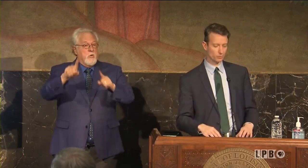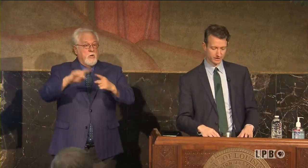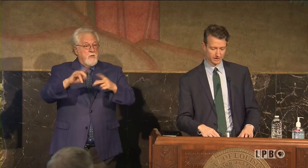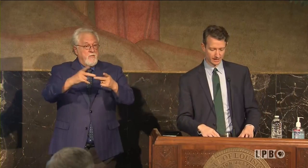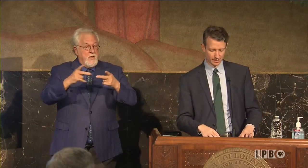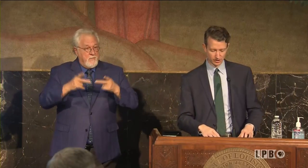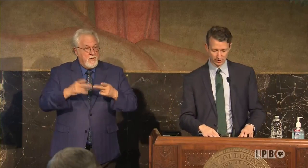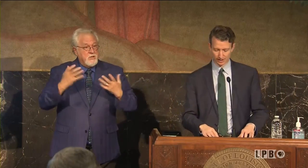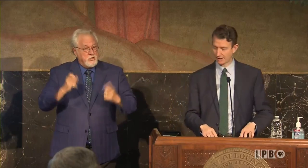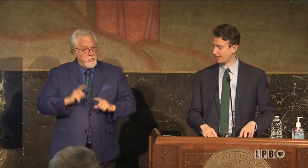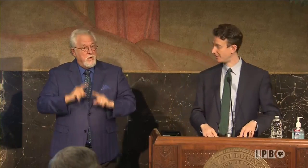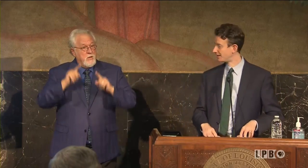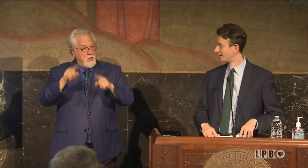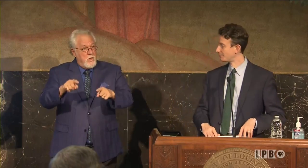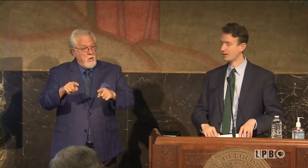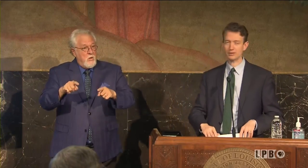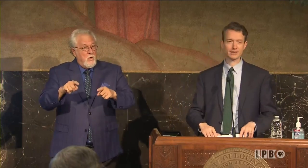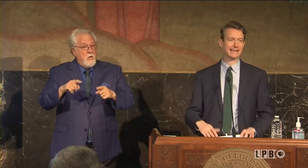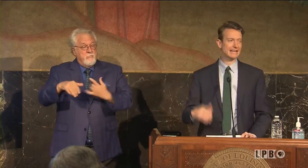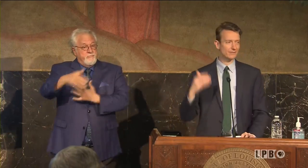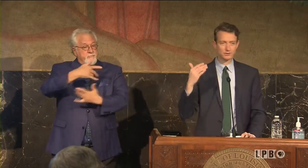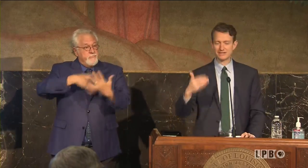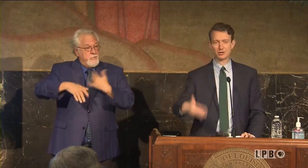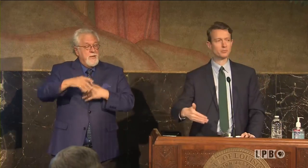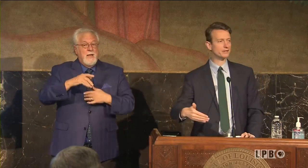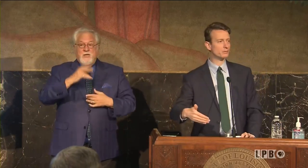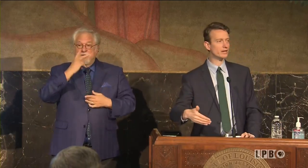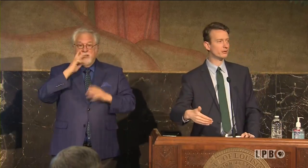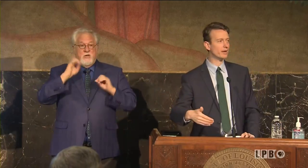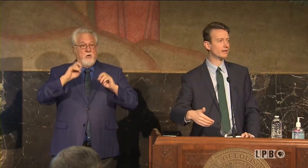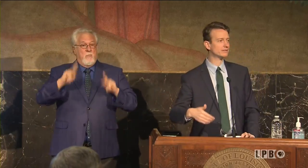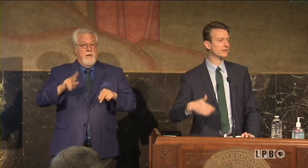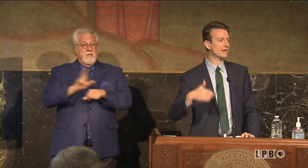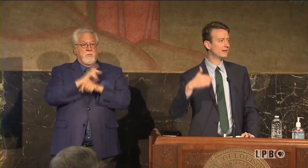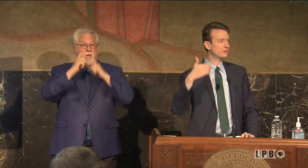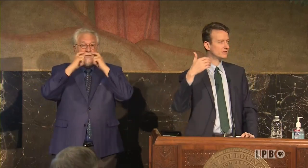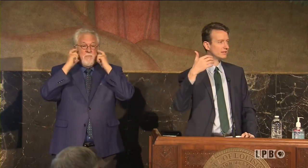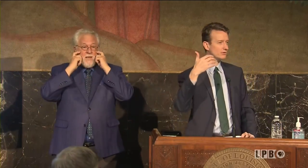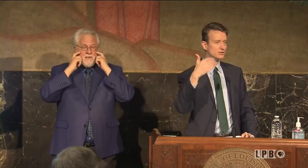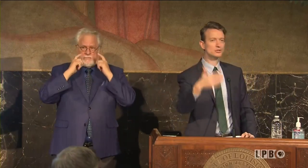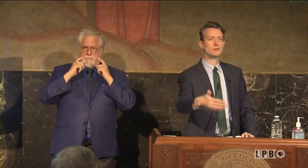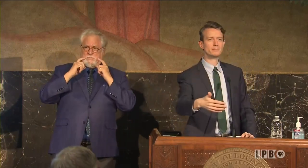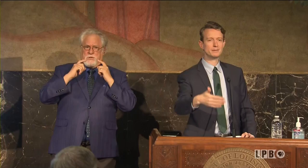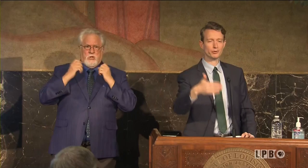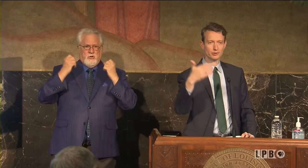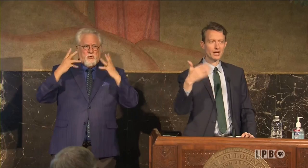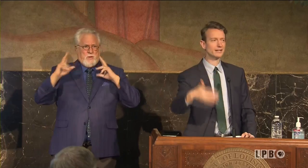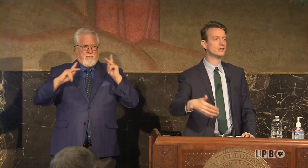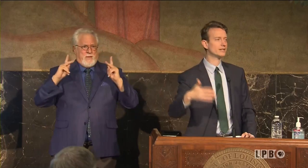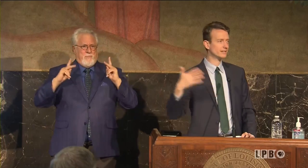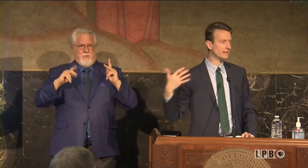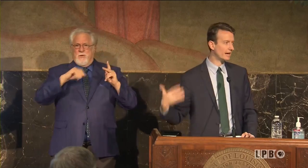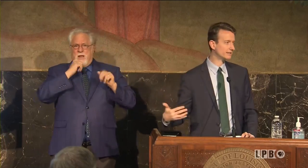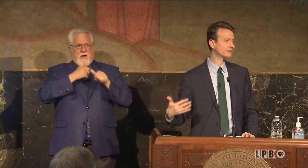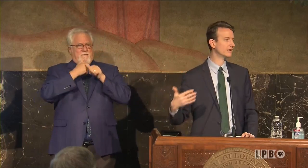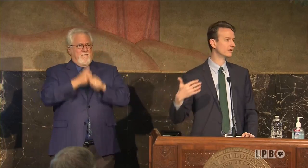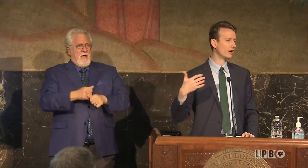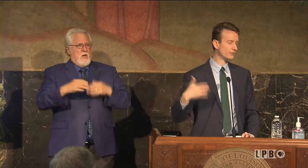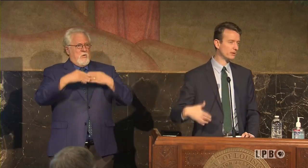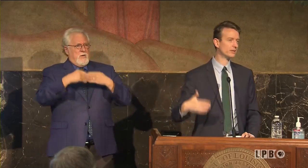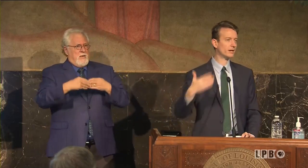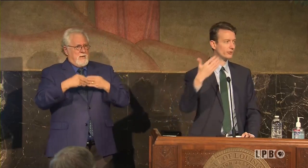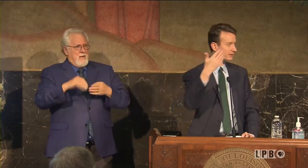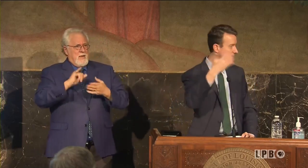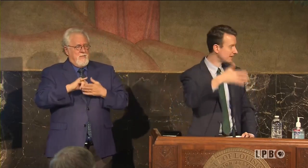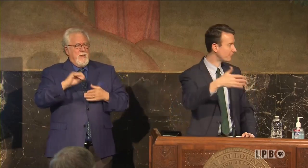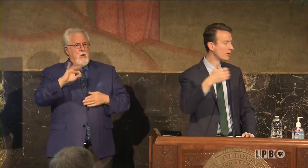places that you want to engage in the public, if you see nobody's wearing their masks, if you see that there's too many people, they're not adhering to the guidance that the